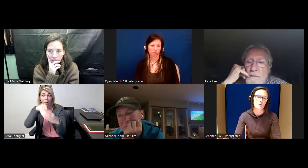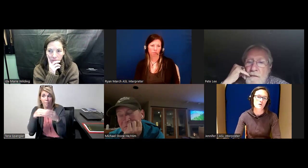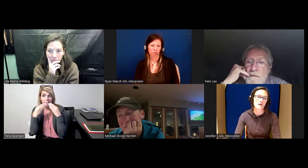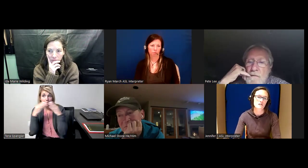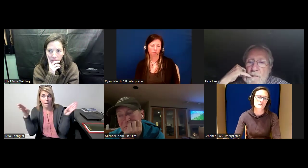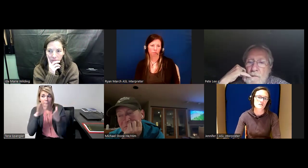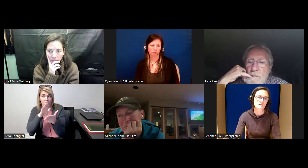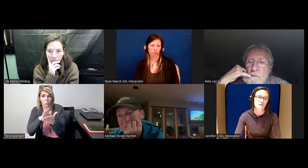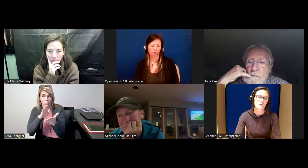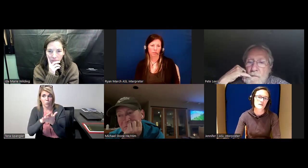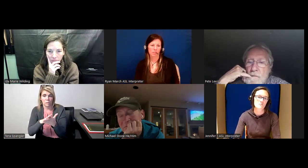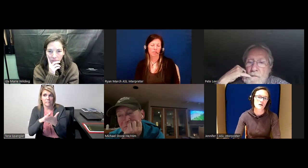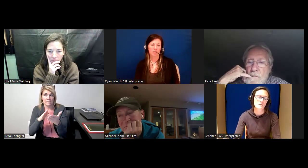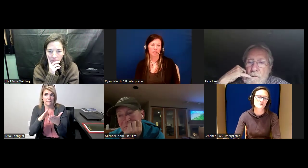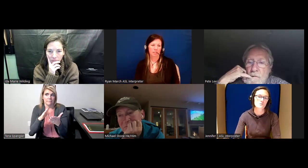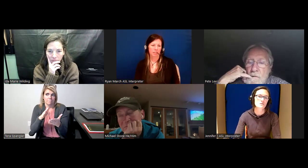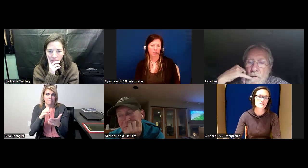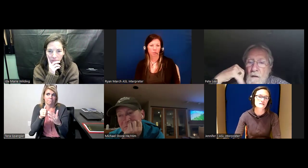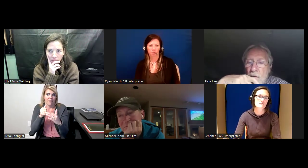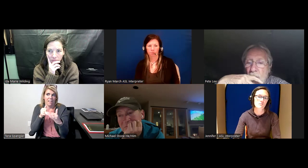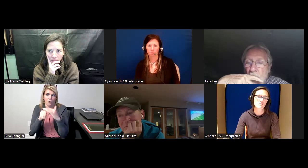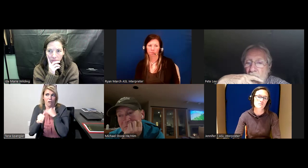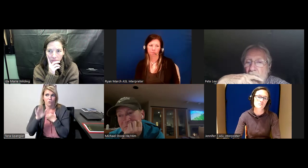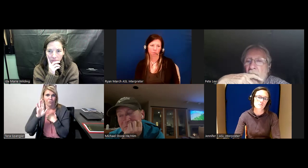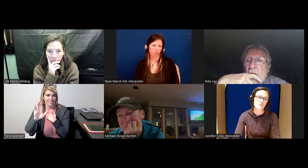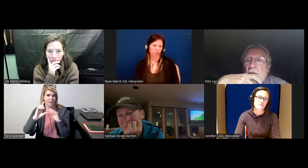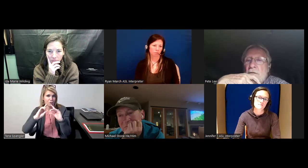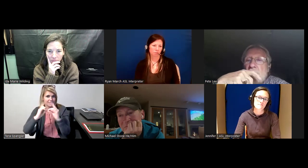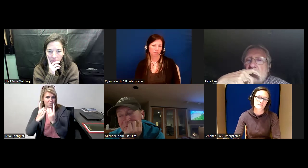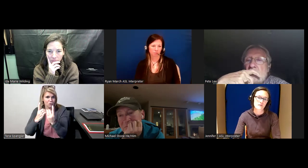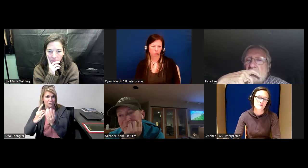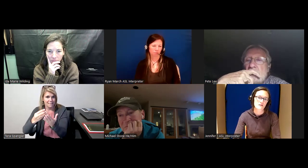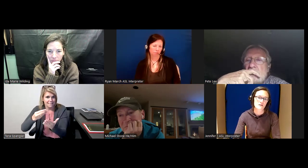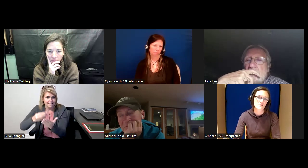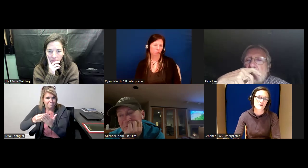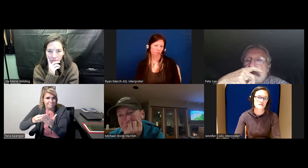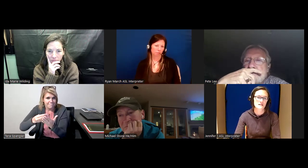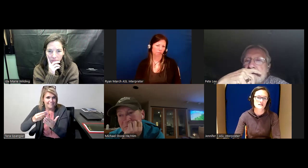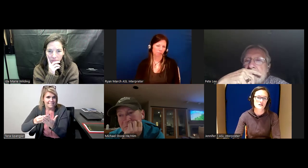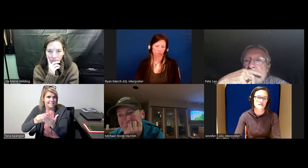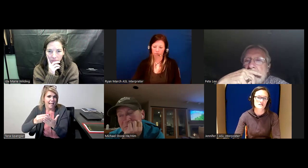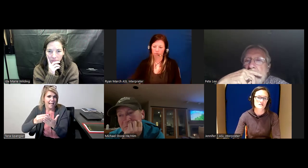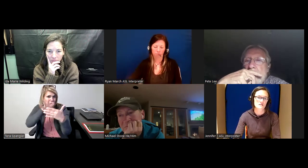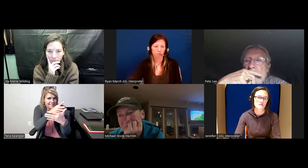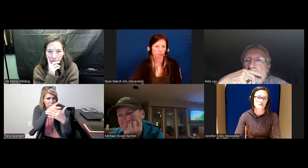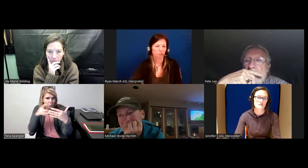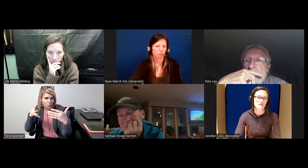deaf that work within public schools, I mean, they're under their